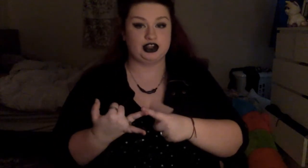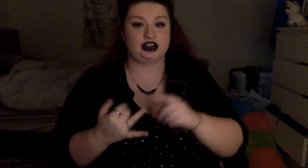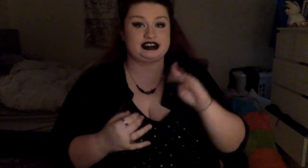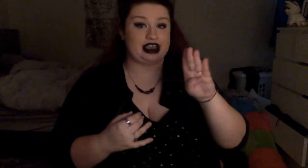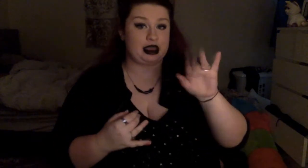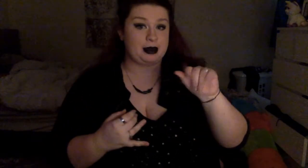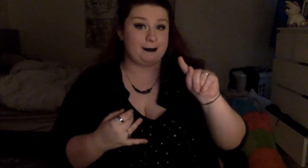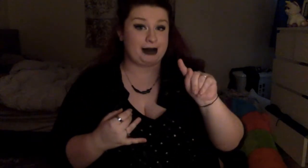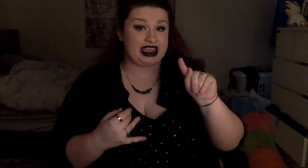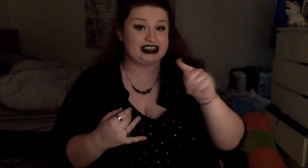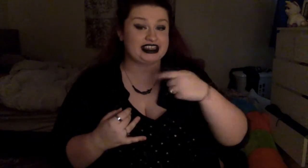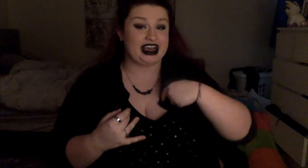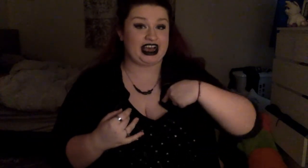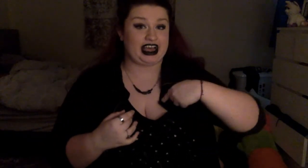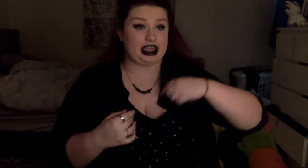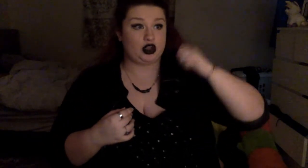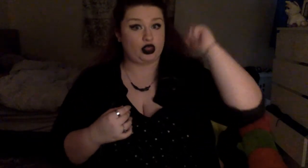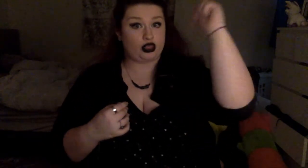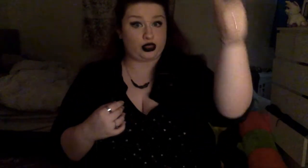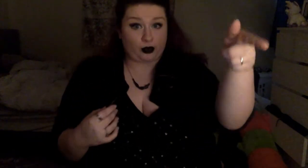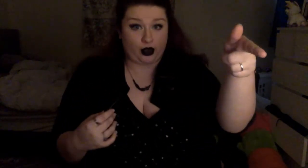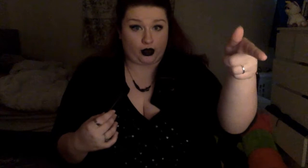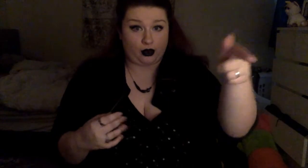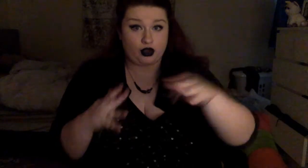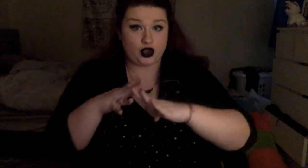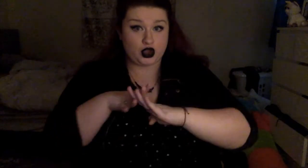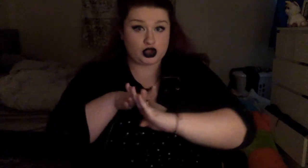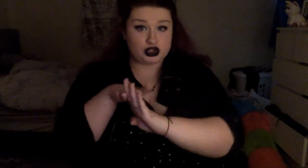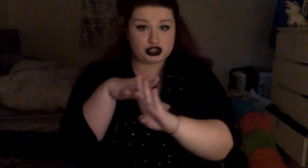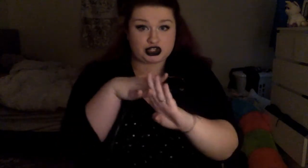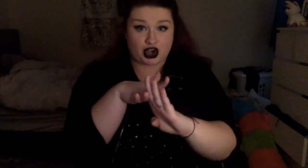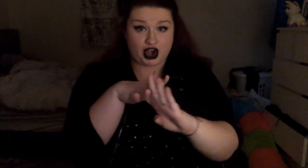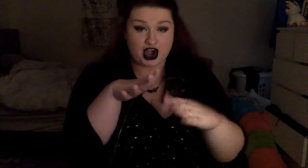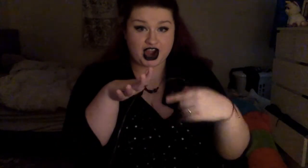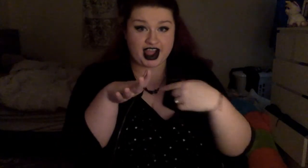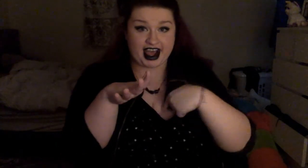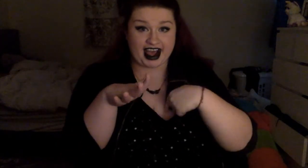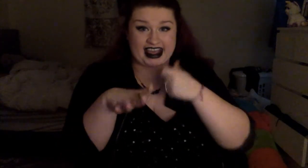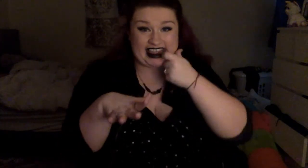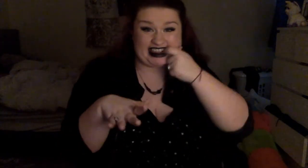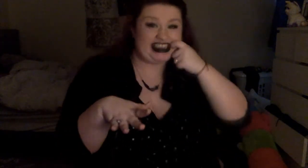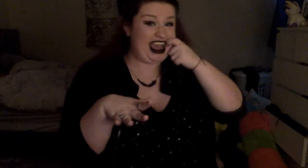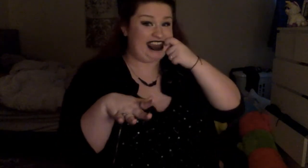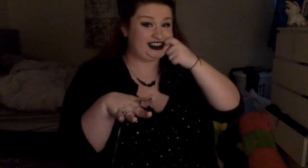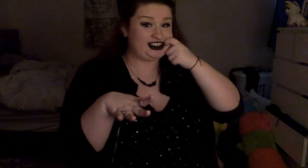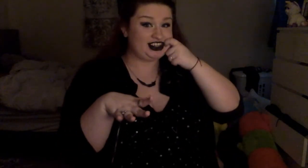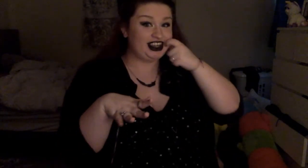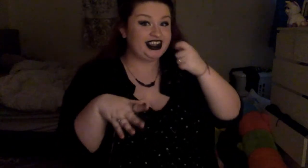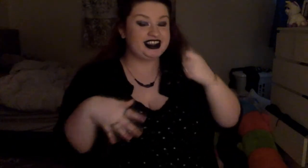going to say, bait, I throw, shark, I catch.